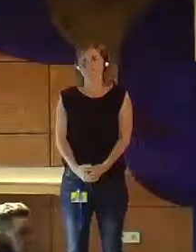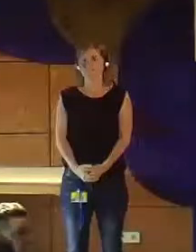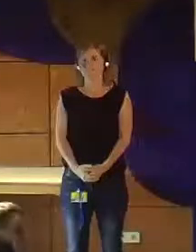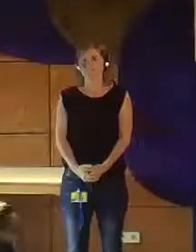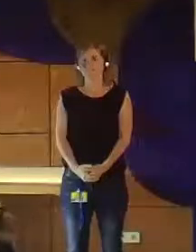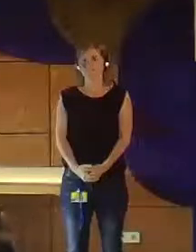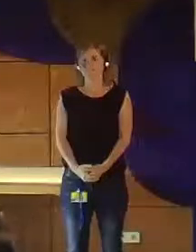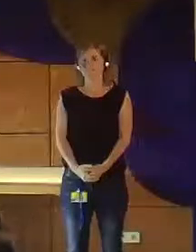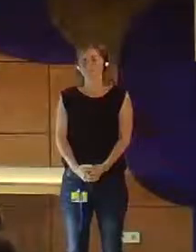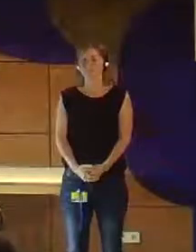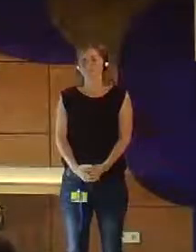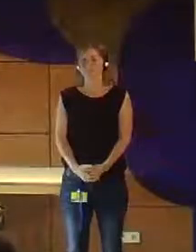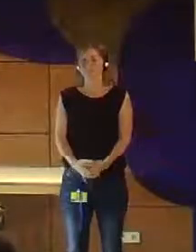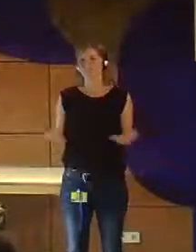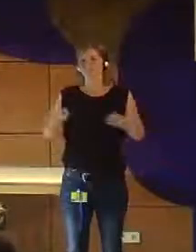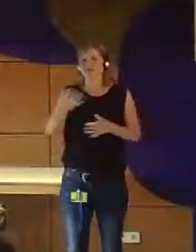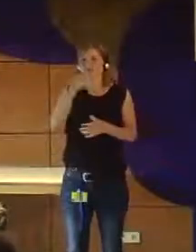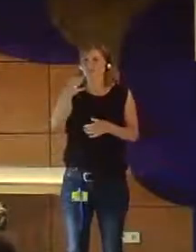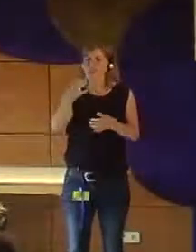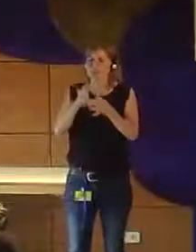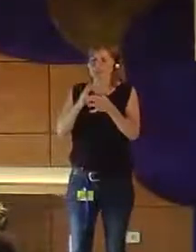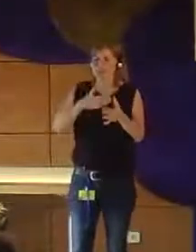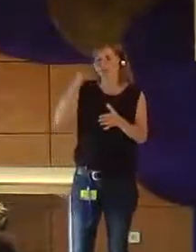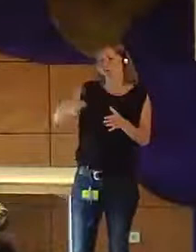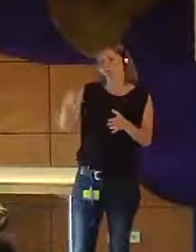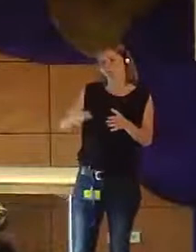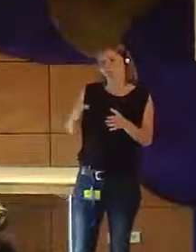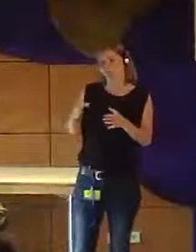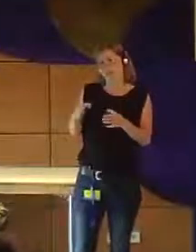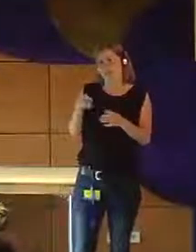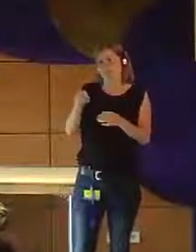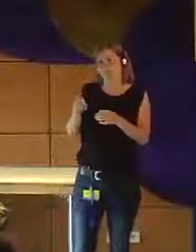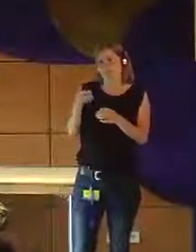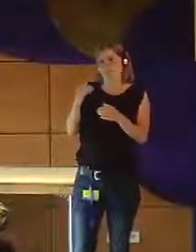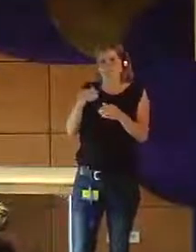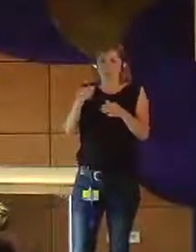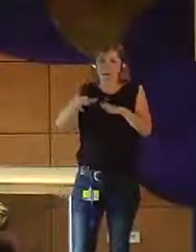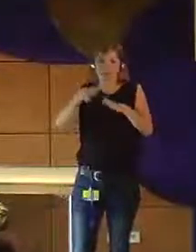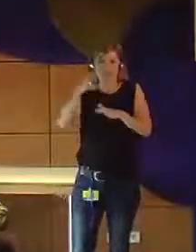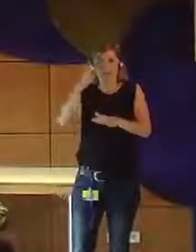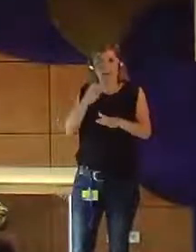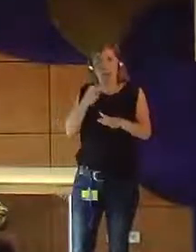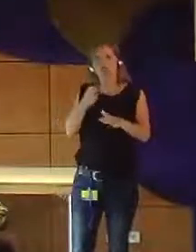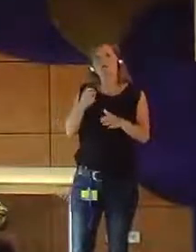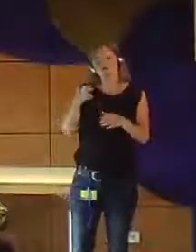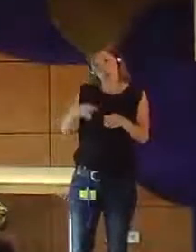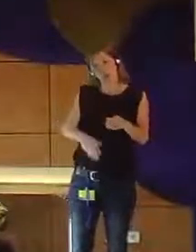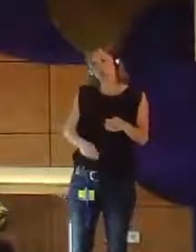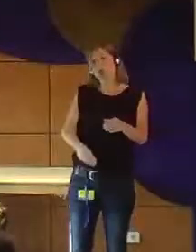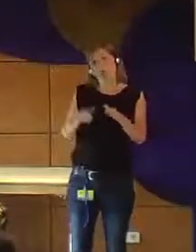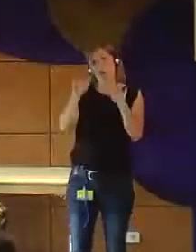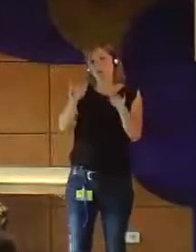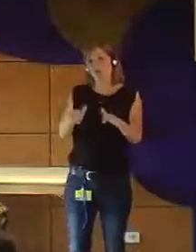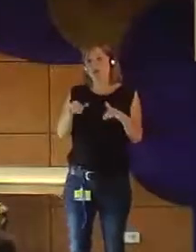Ja, hallo, ich habe noch eine Frage zu meiner Tochter, die ist knapp 18. Sie hat Schambehaarung, sie hat super